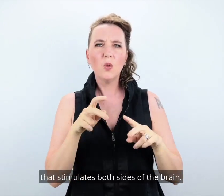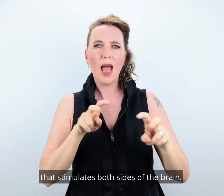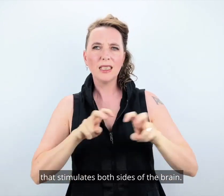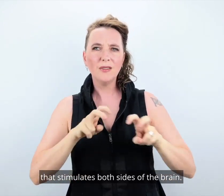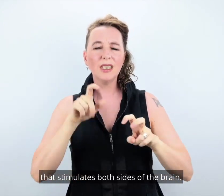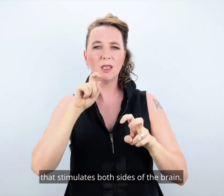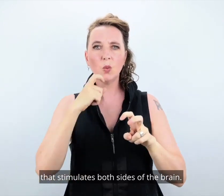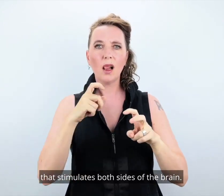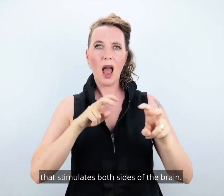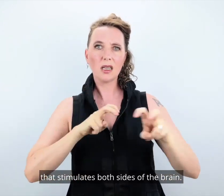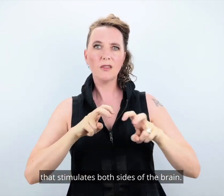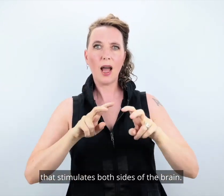sides of the brain.